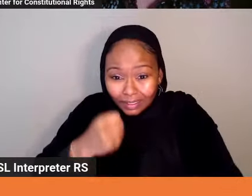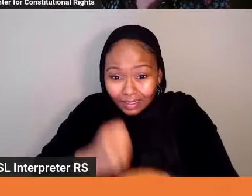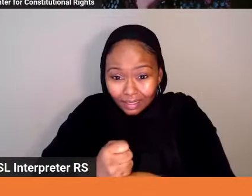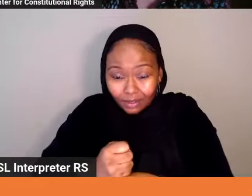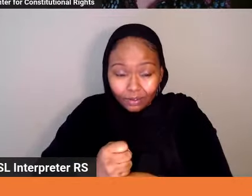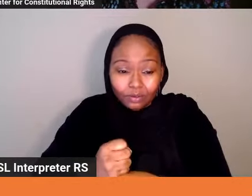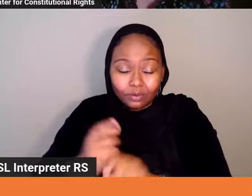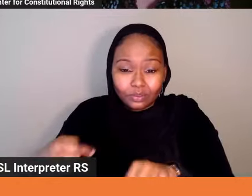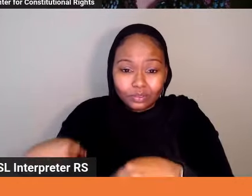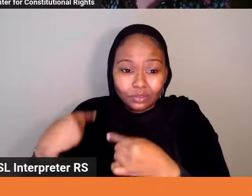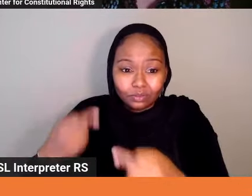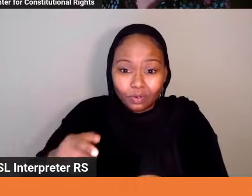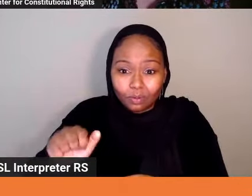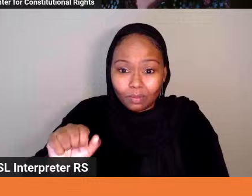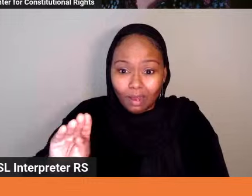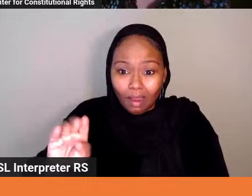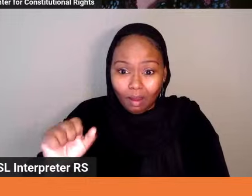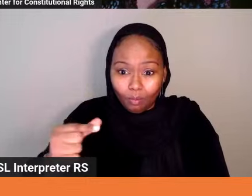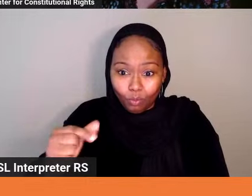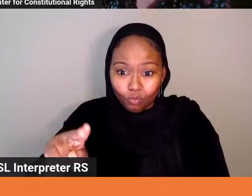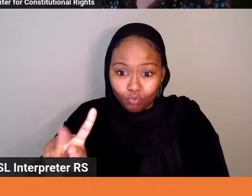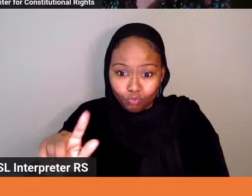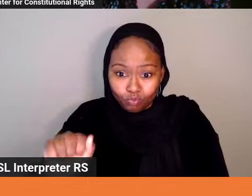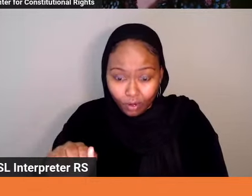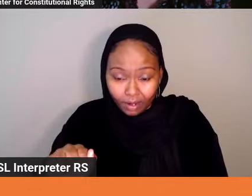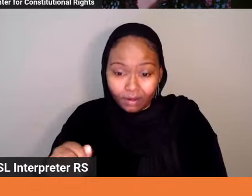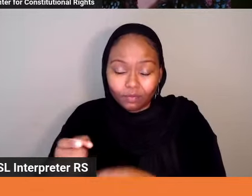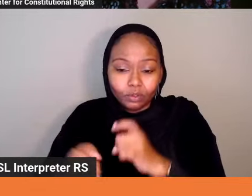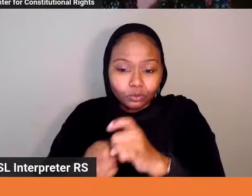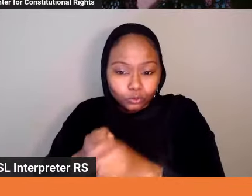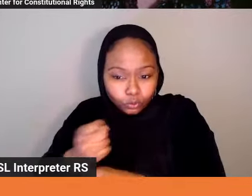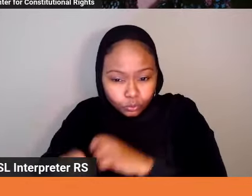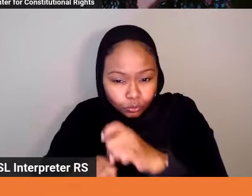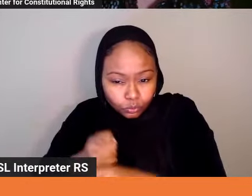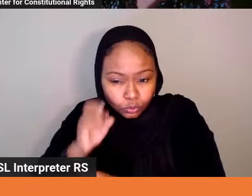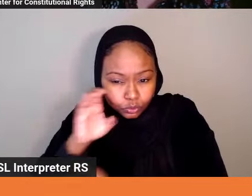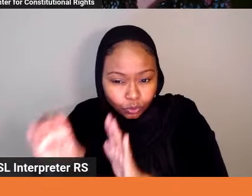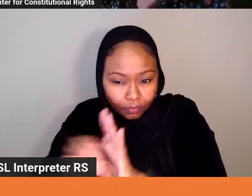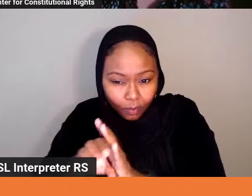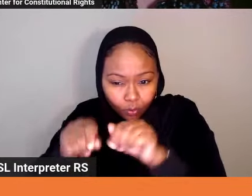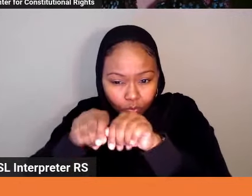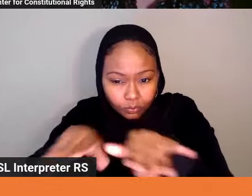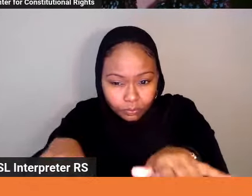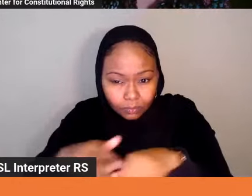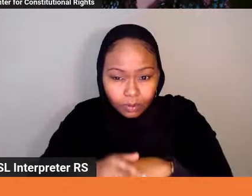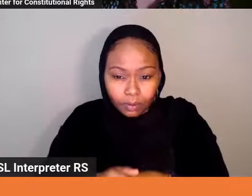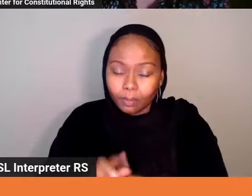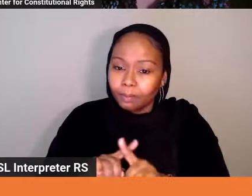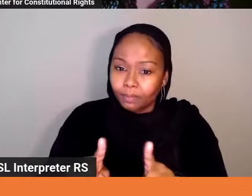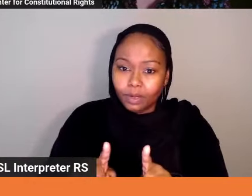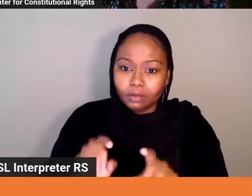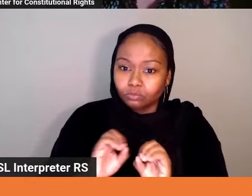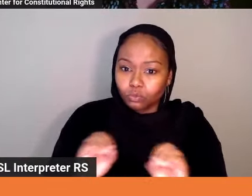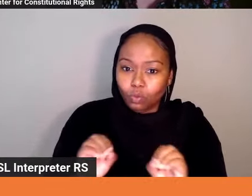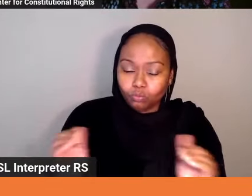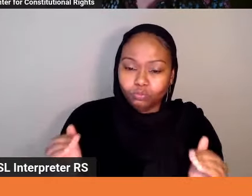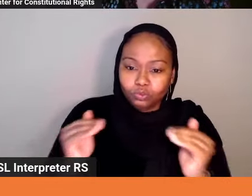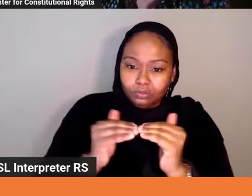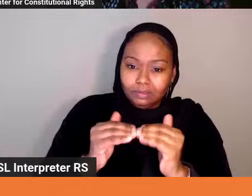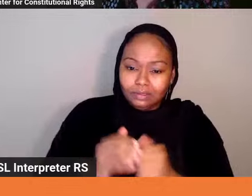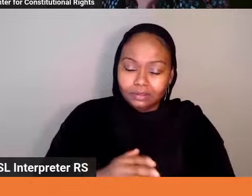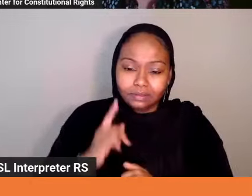horrific Abu Ghraib torture photos were made public. But there has been no real accountability or justice for the Iraqi